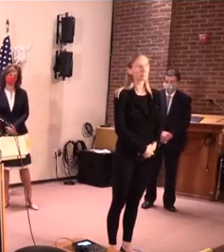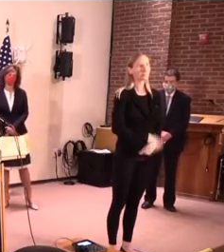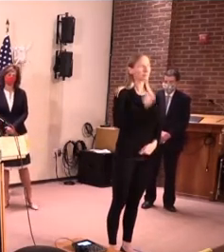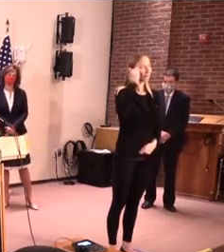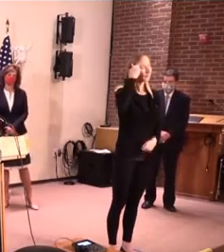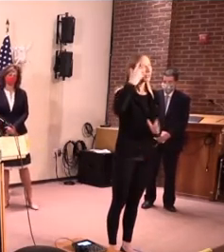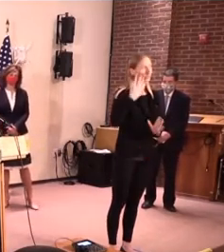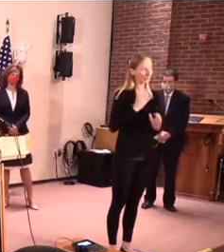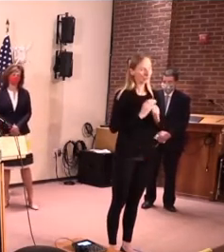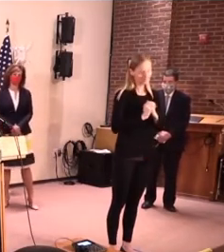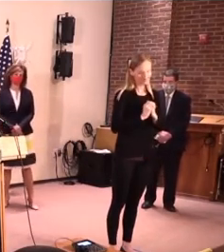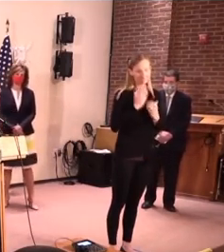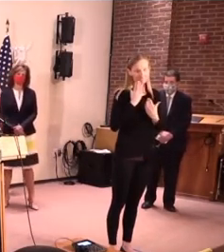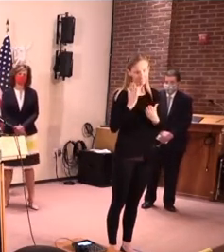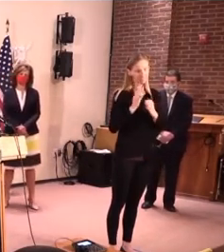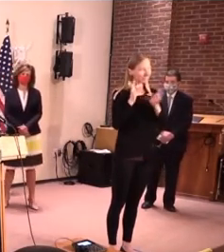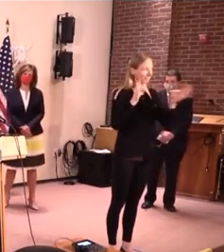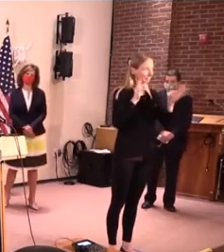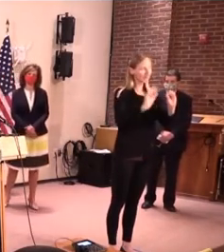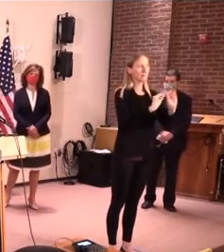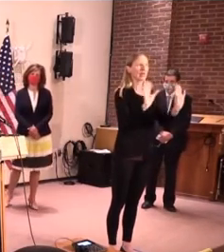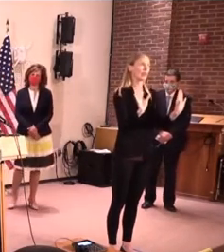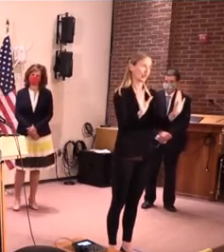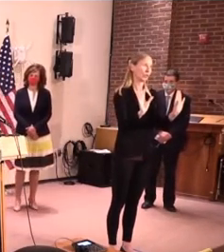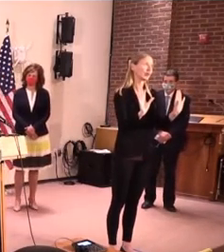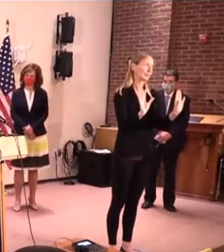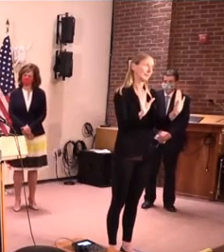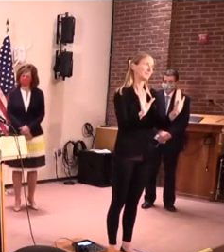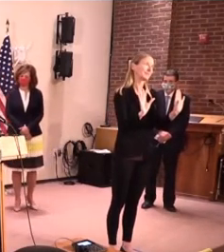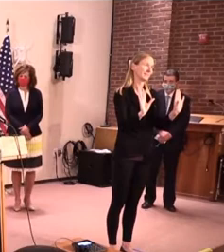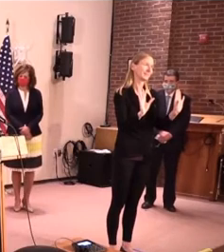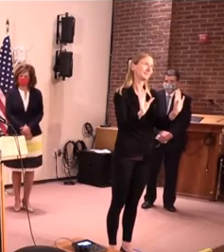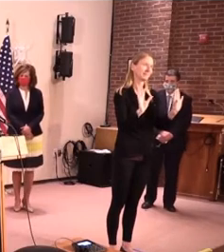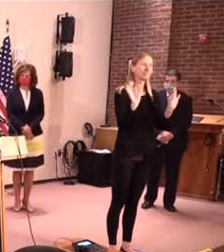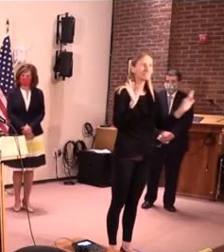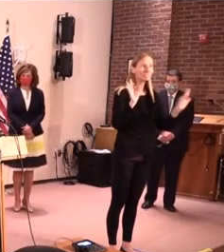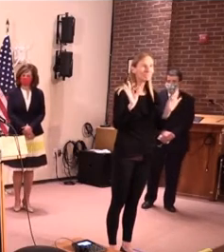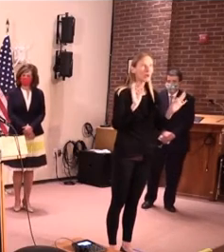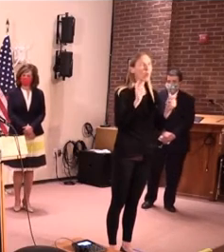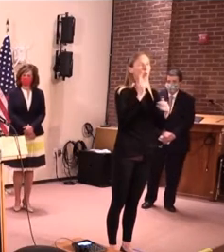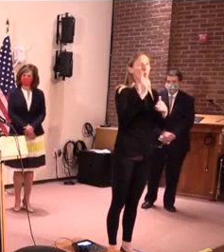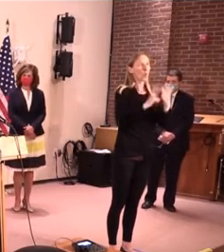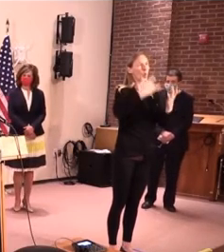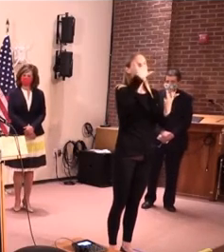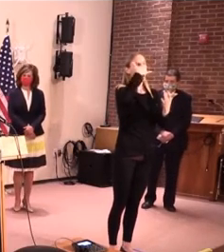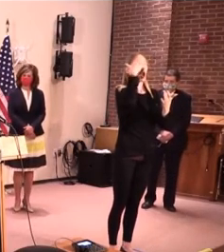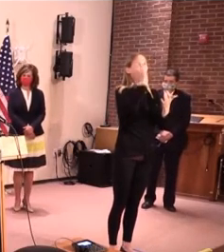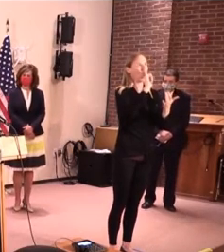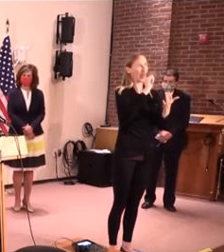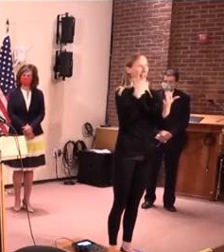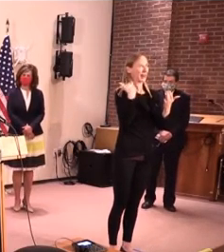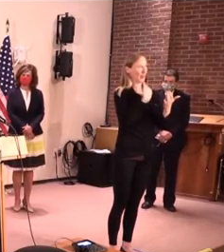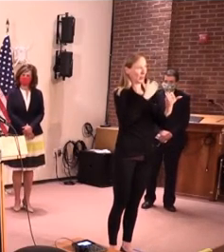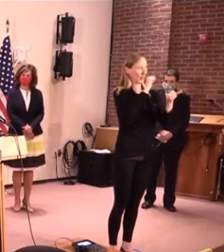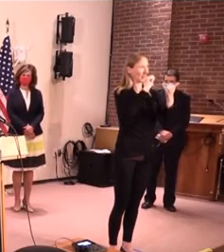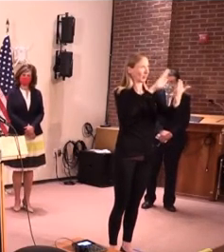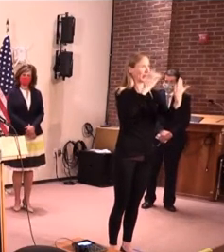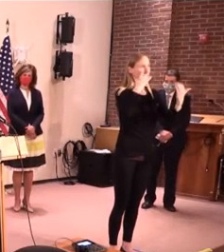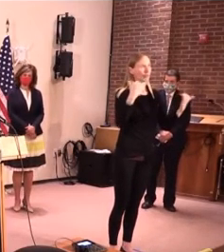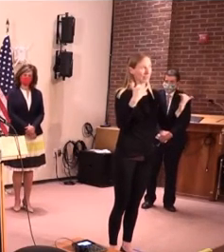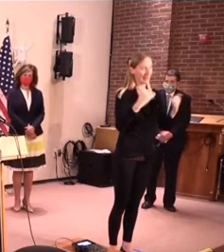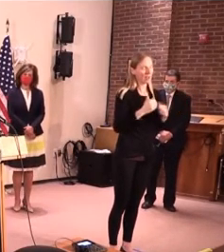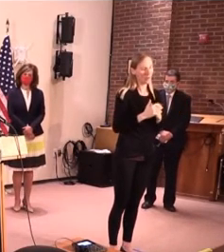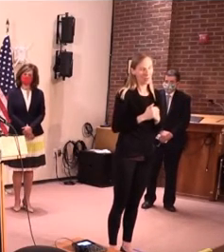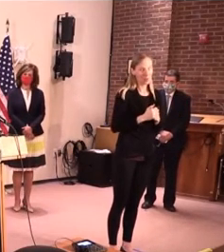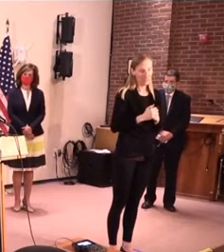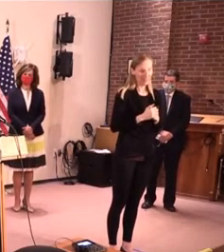Governor, you you did a great job in sort of outlining what is what we're doing.